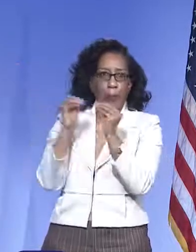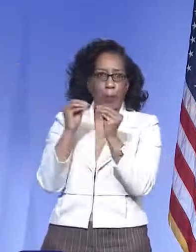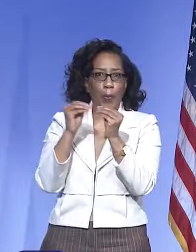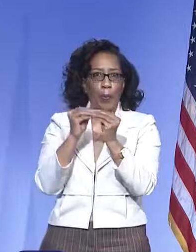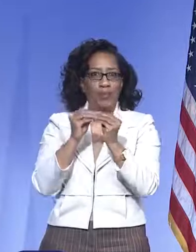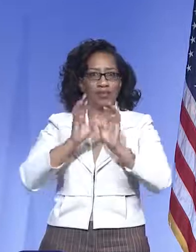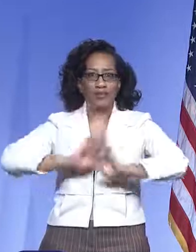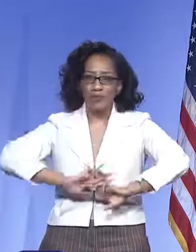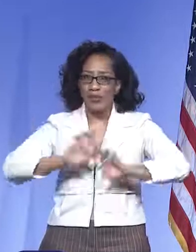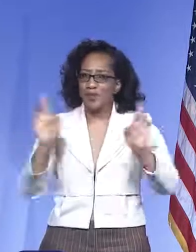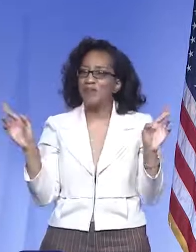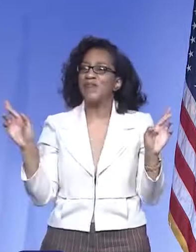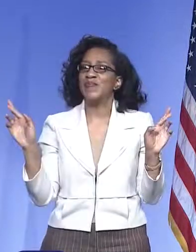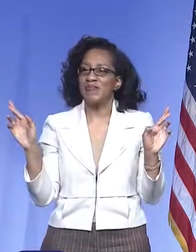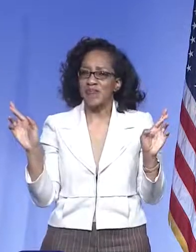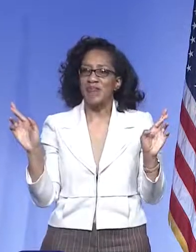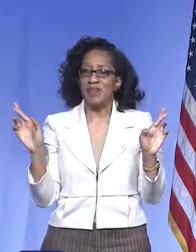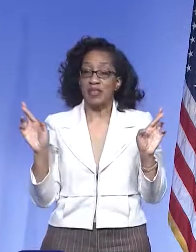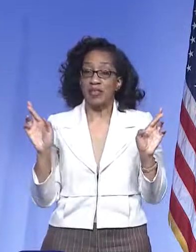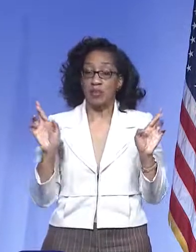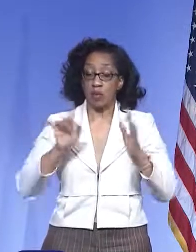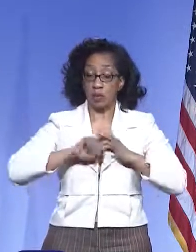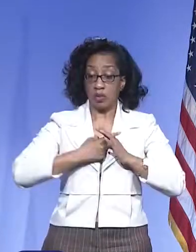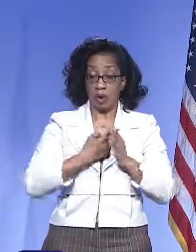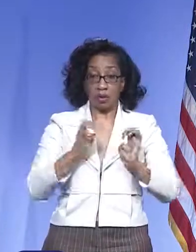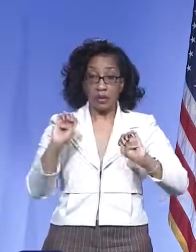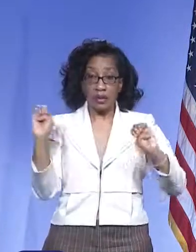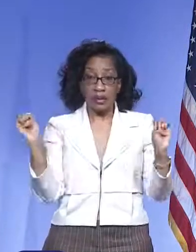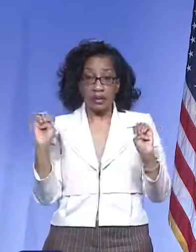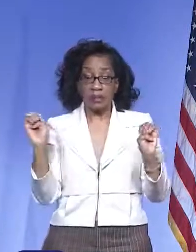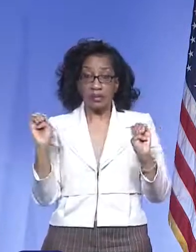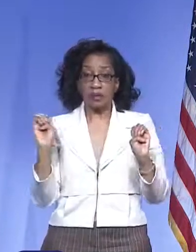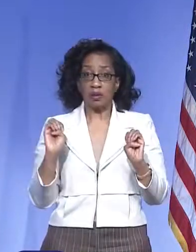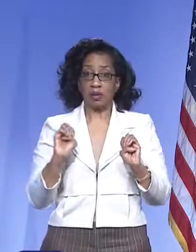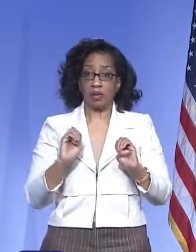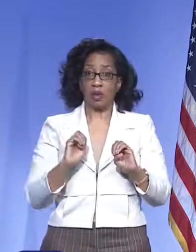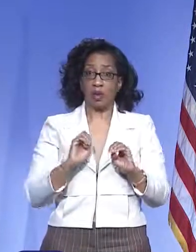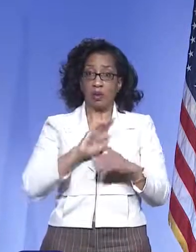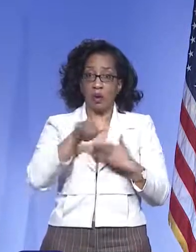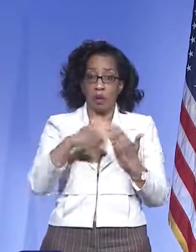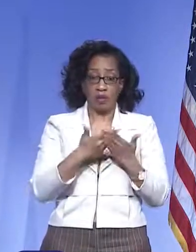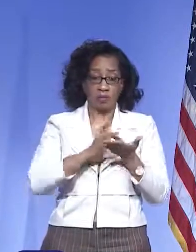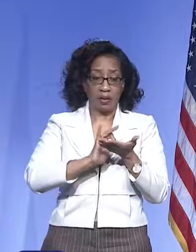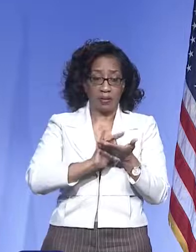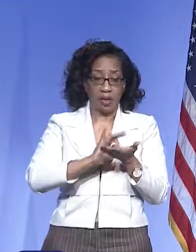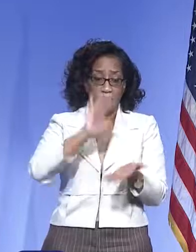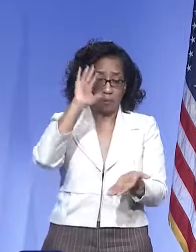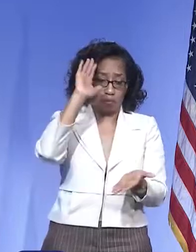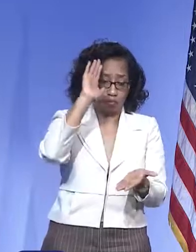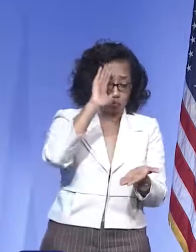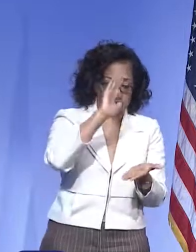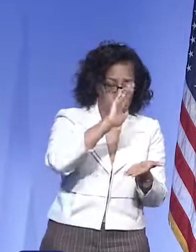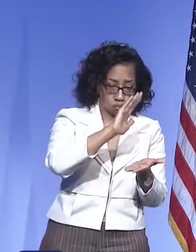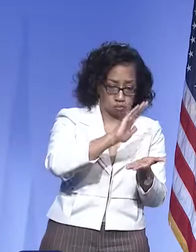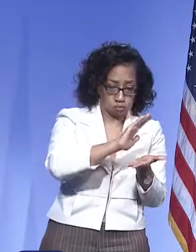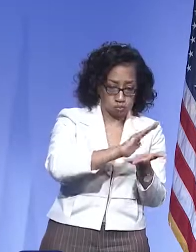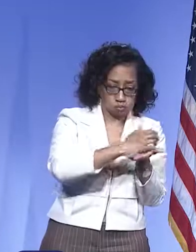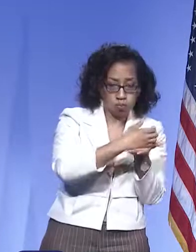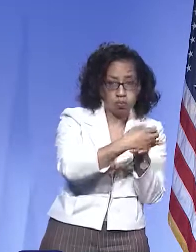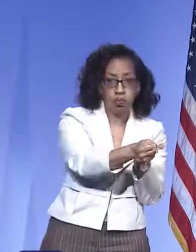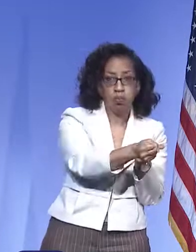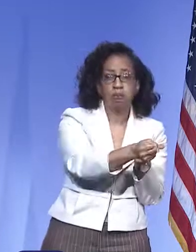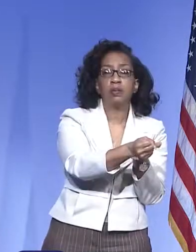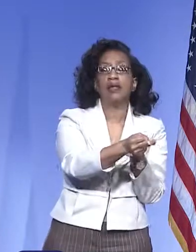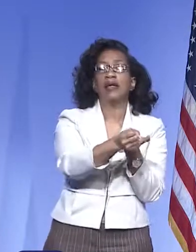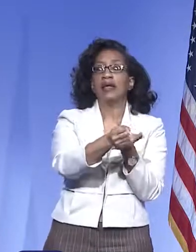at the position here where we, going into the Easter weekend, will have exhausted our supply. We will be receiving new doses, and we anticipate that